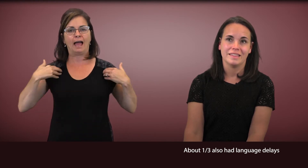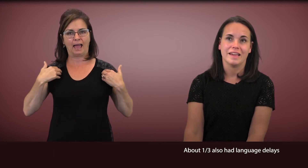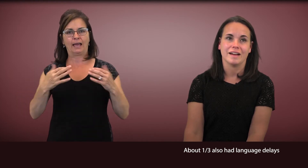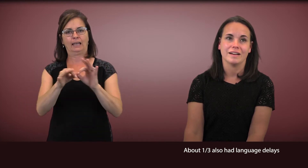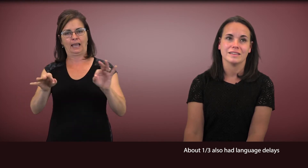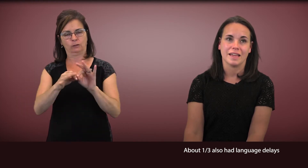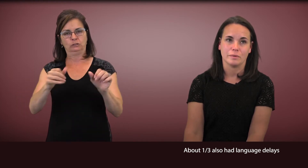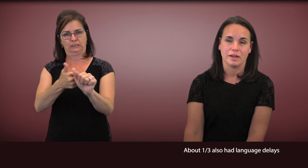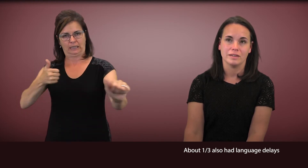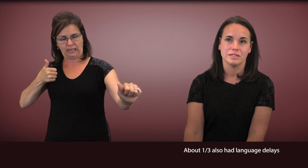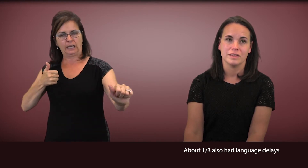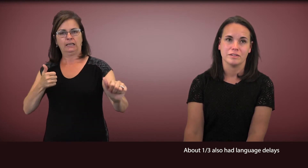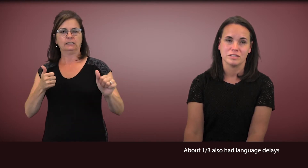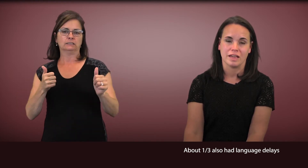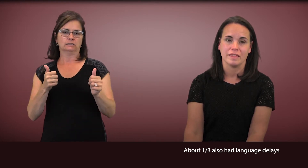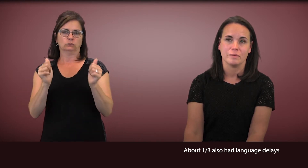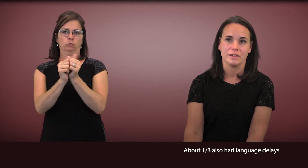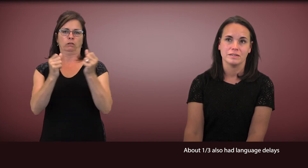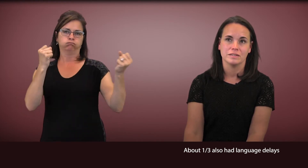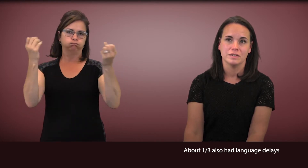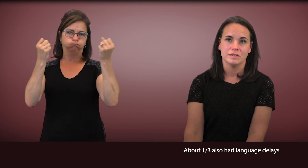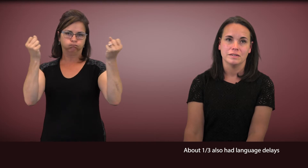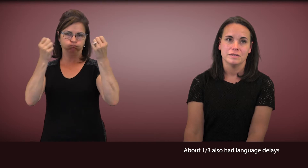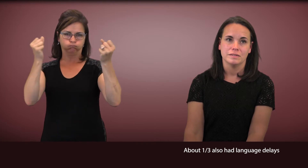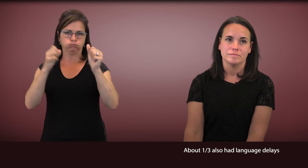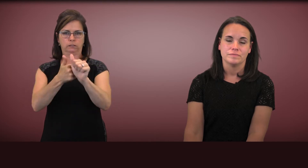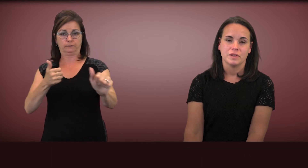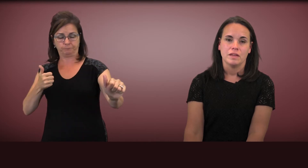in their language, in their sign language.